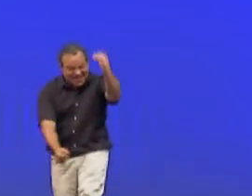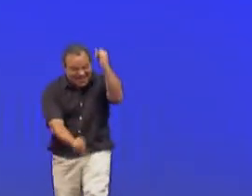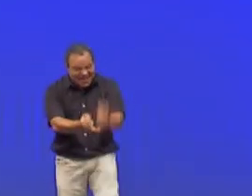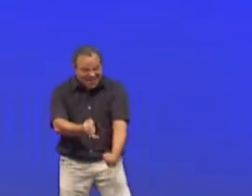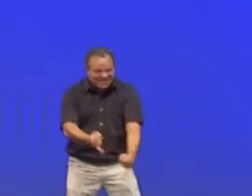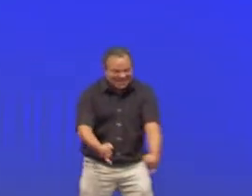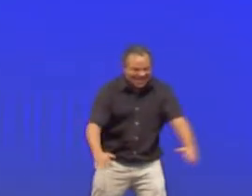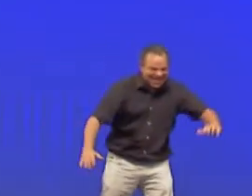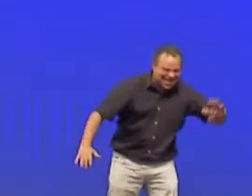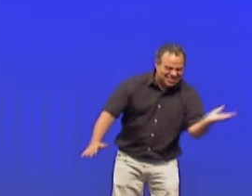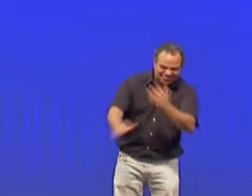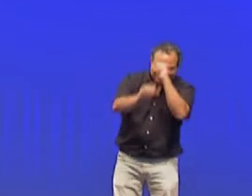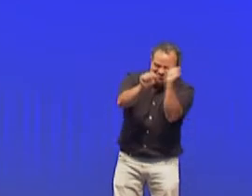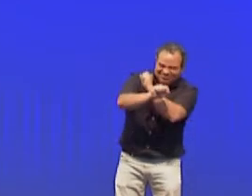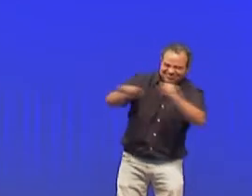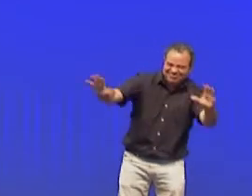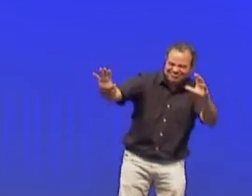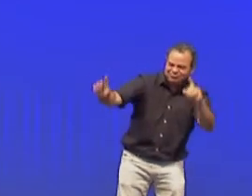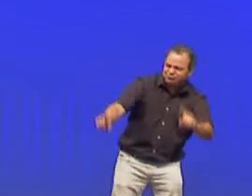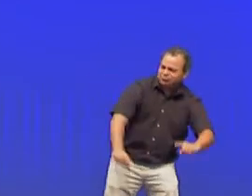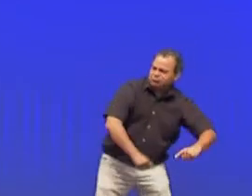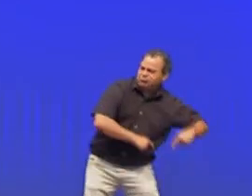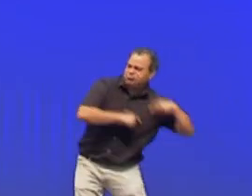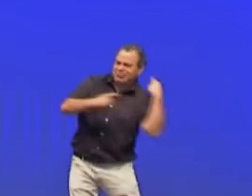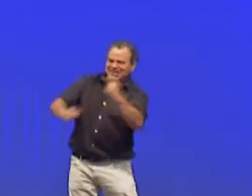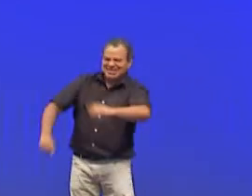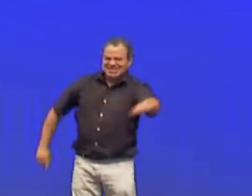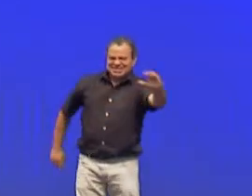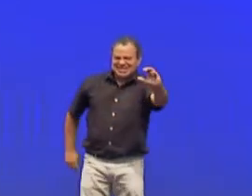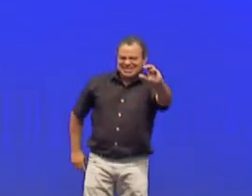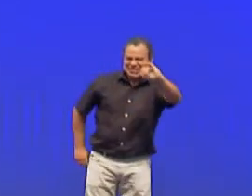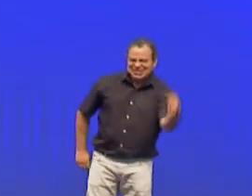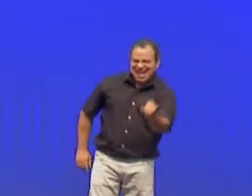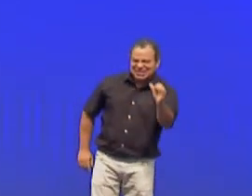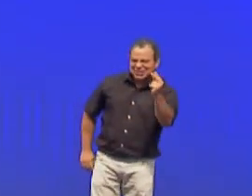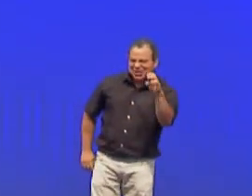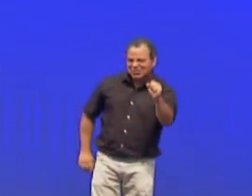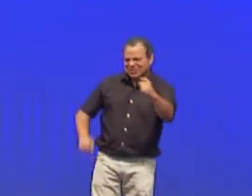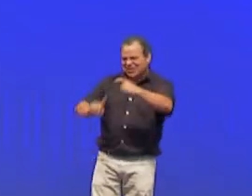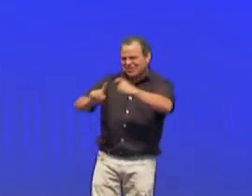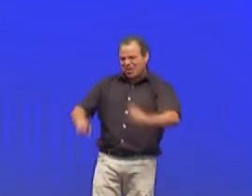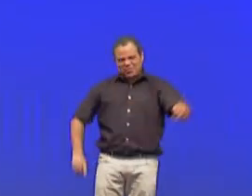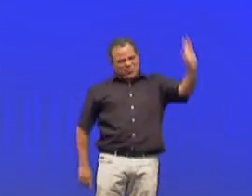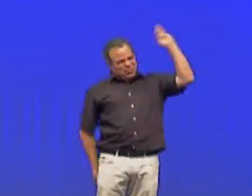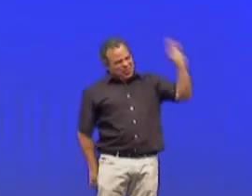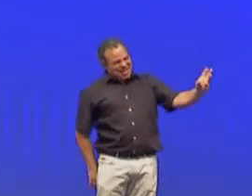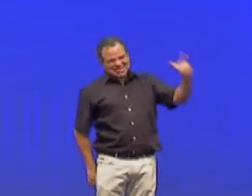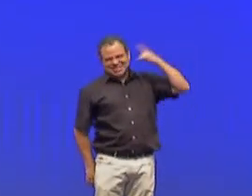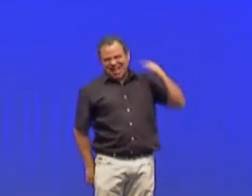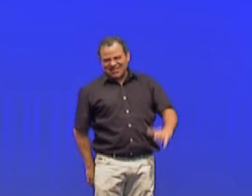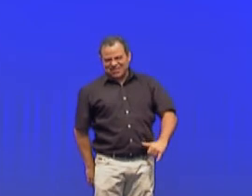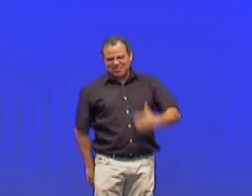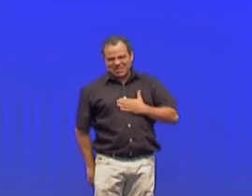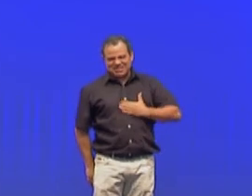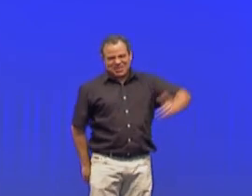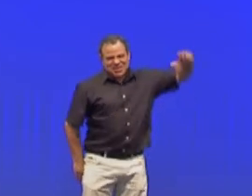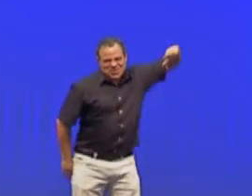Thank you. And our last performer for tonight, I'm going to turn it over to the wonderful C.J. Jones